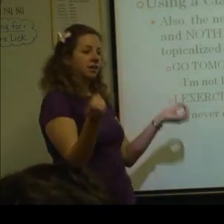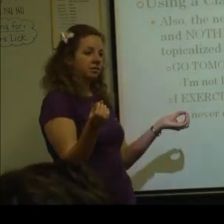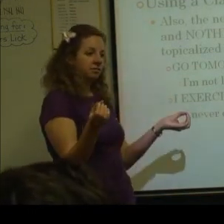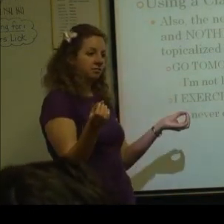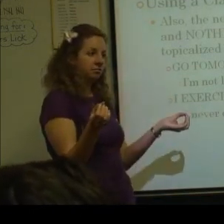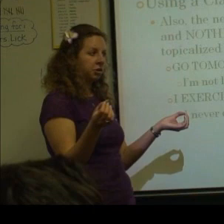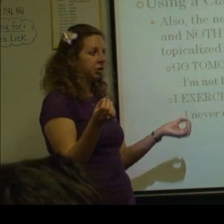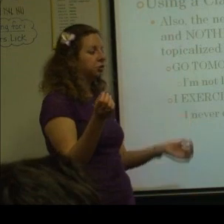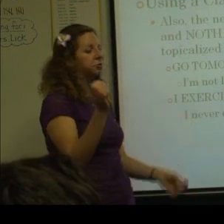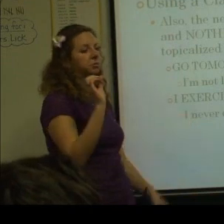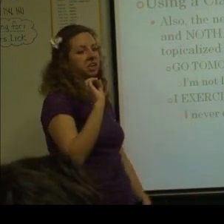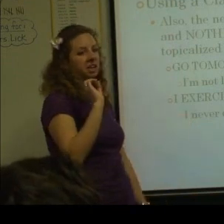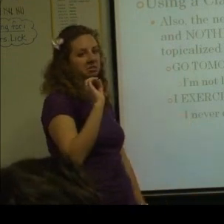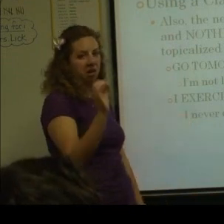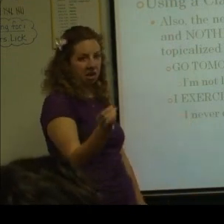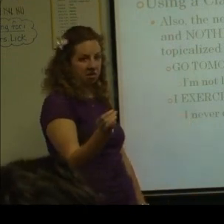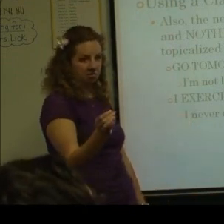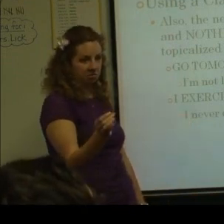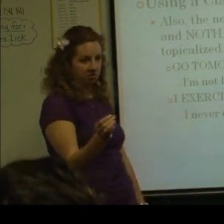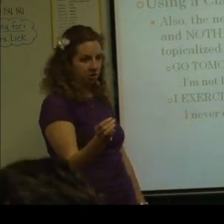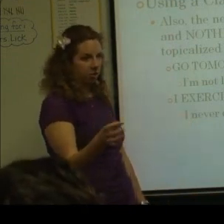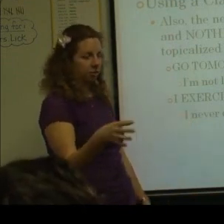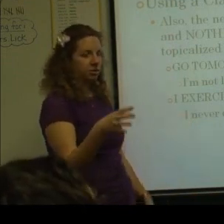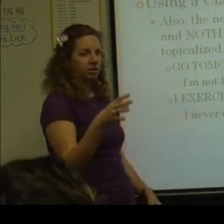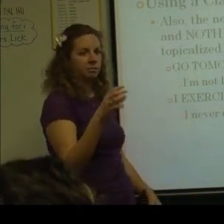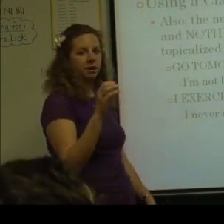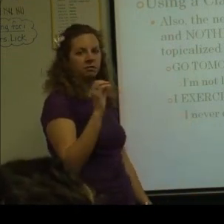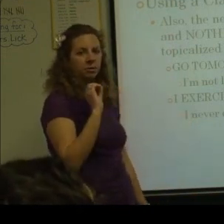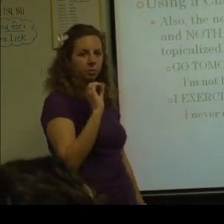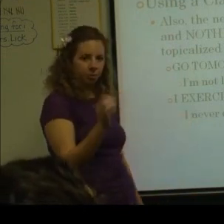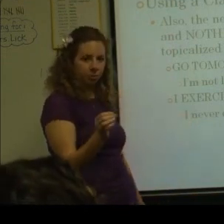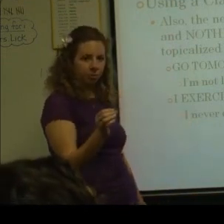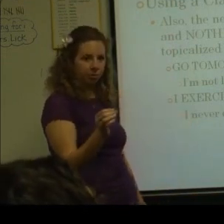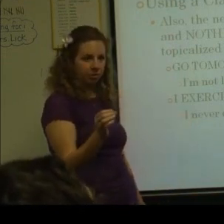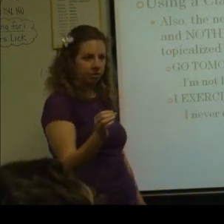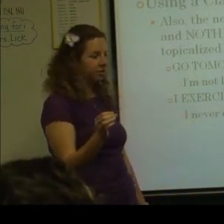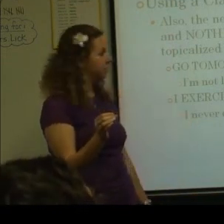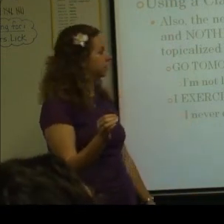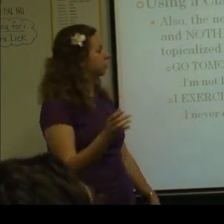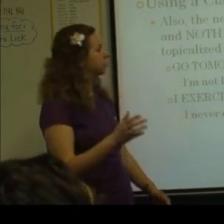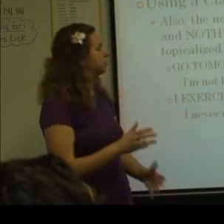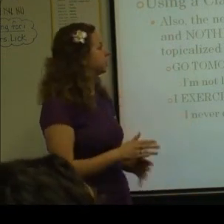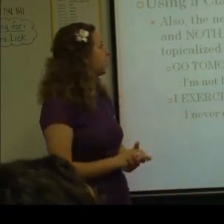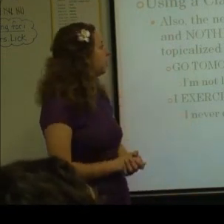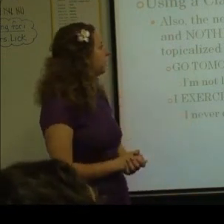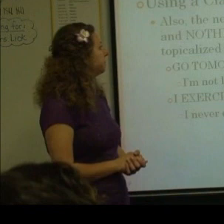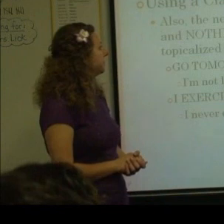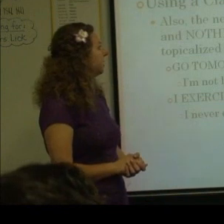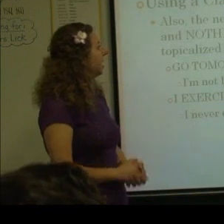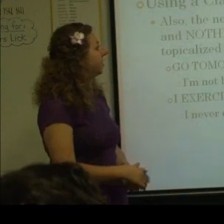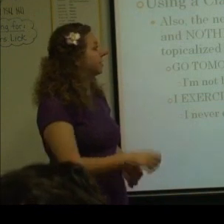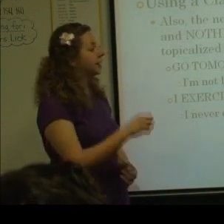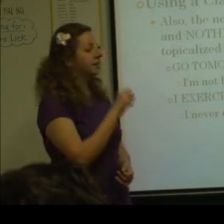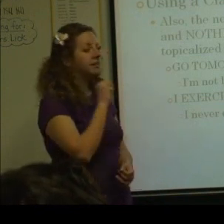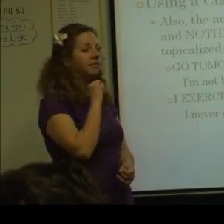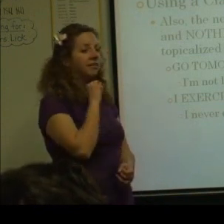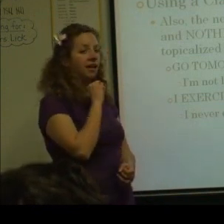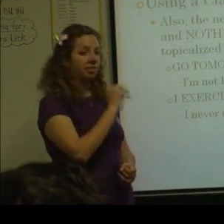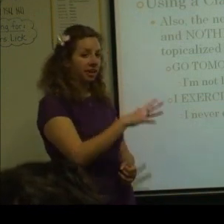none, making it with one hand, none, or we talked about doing it that way, and then nothing,